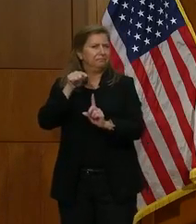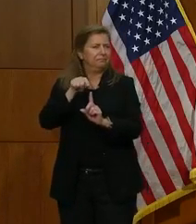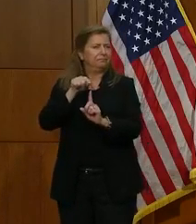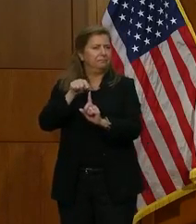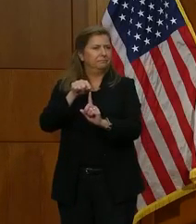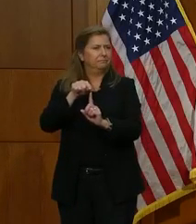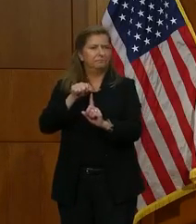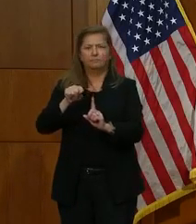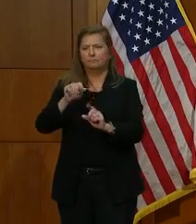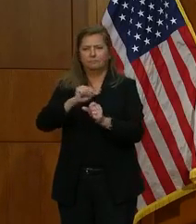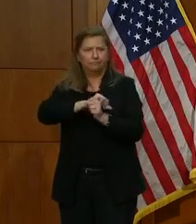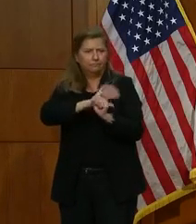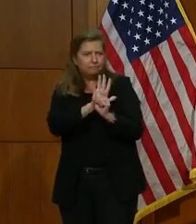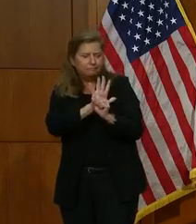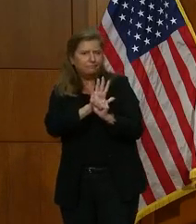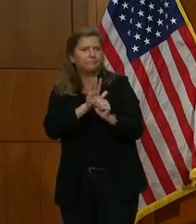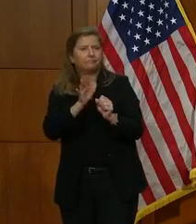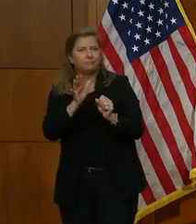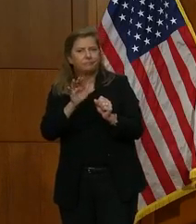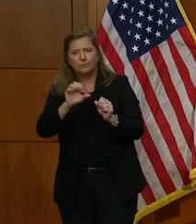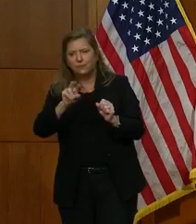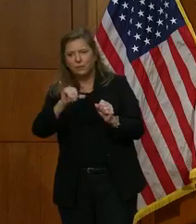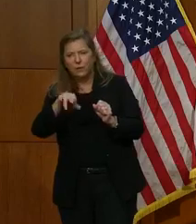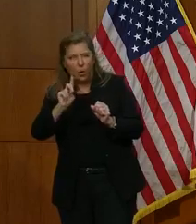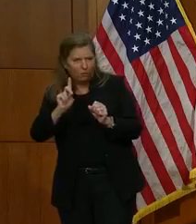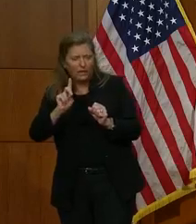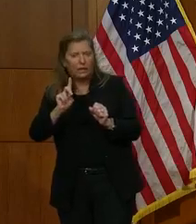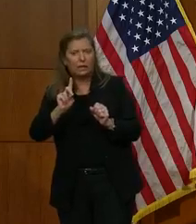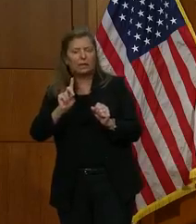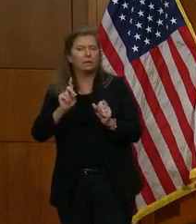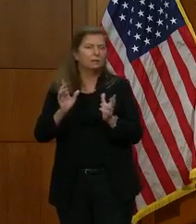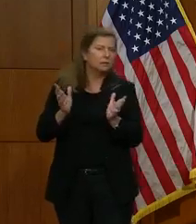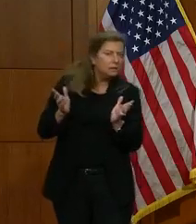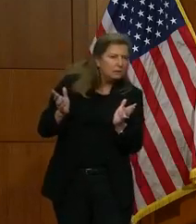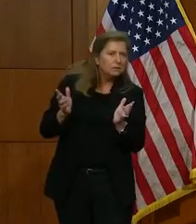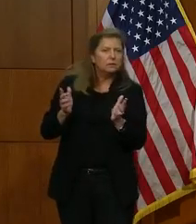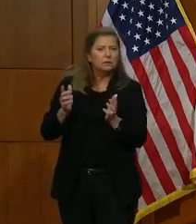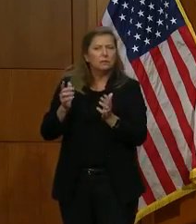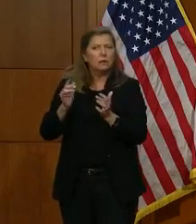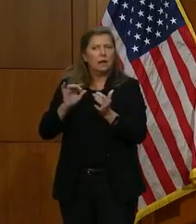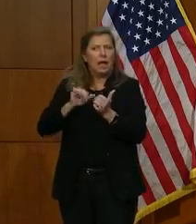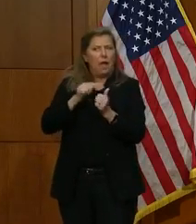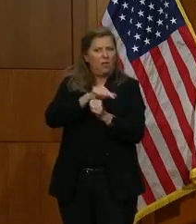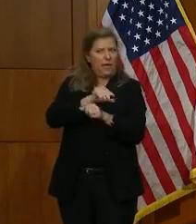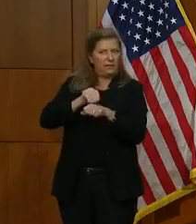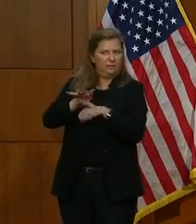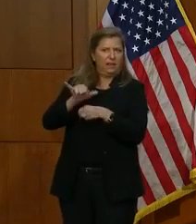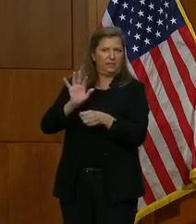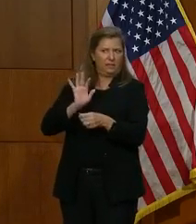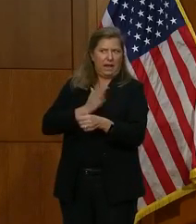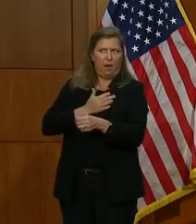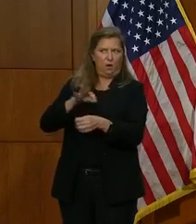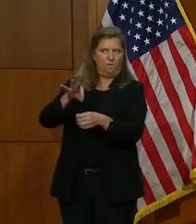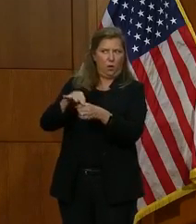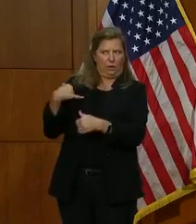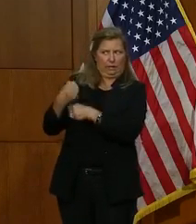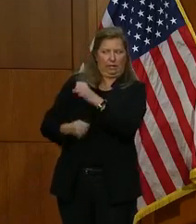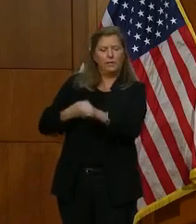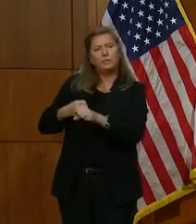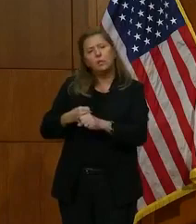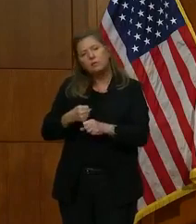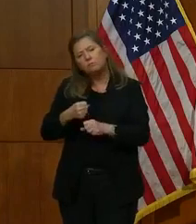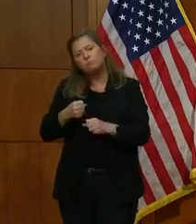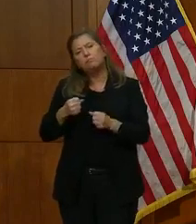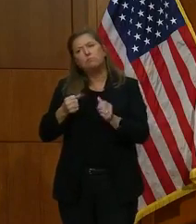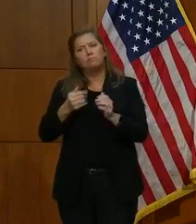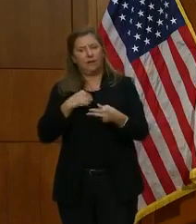about COVID and the pandemic and some of the ways that affected voting this year. I wondered if you could address